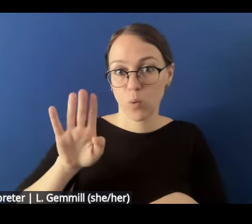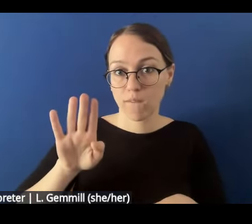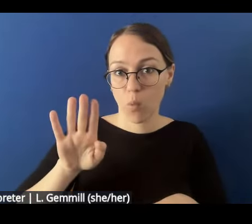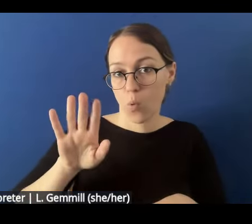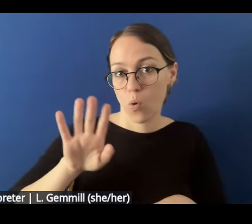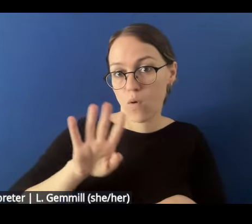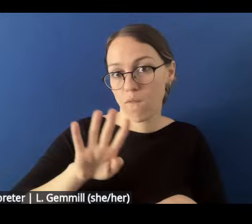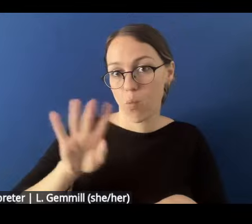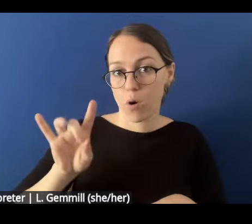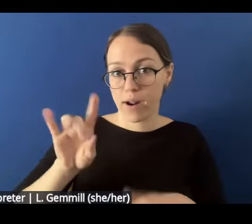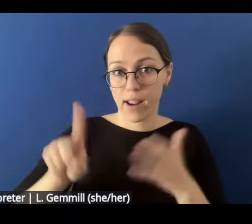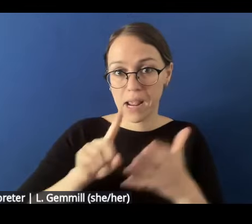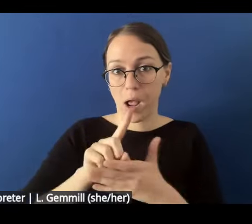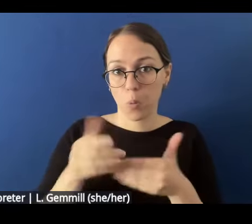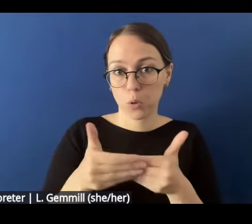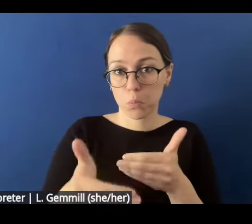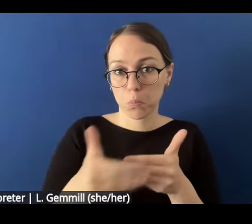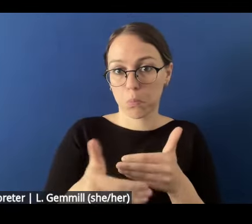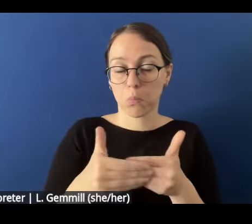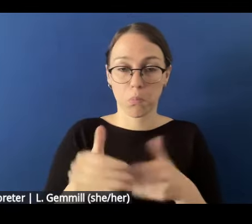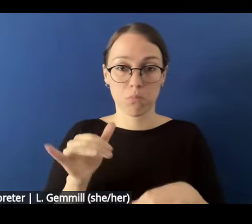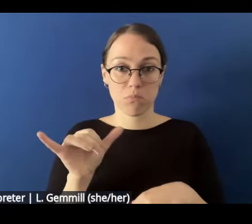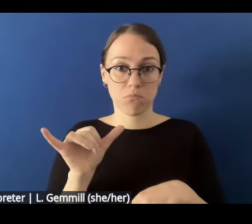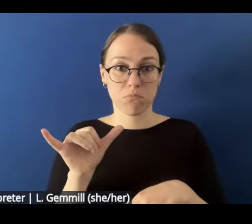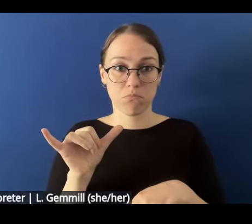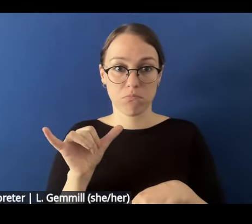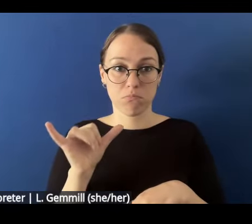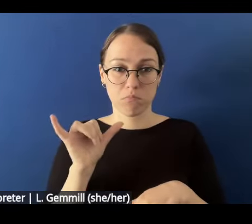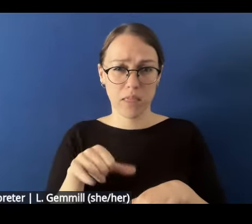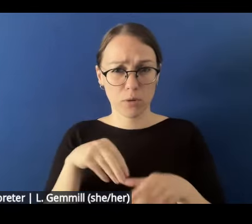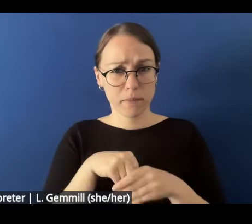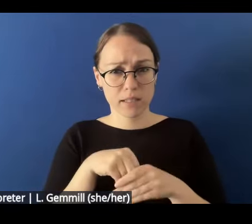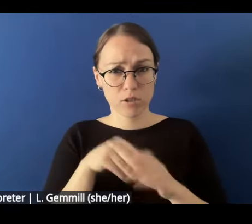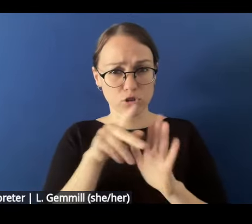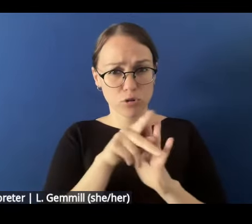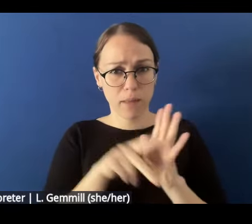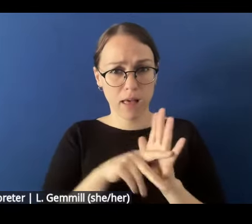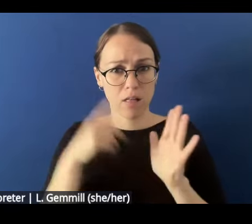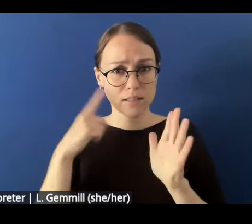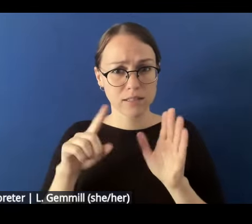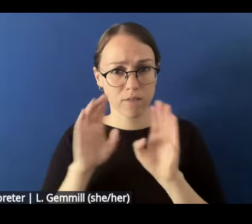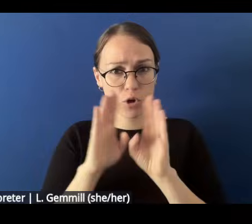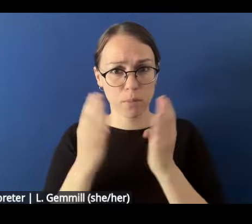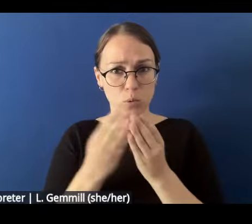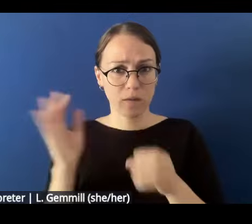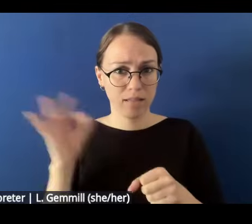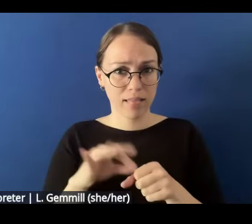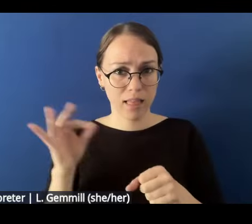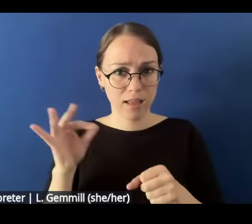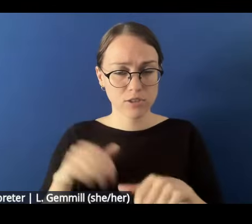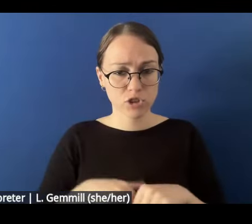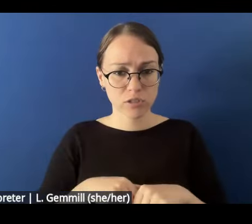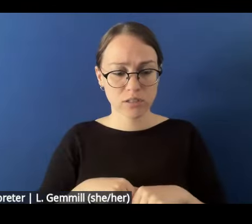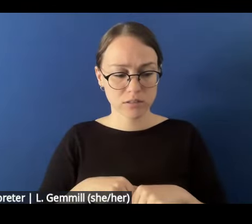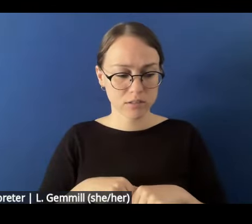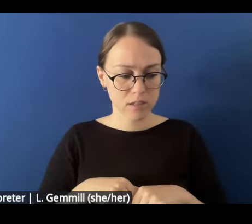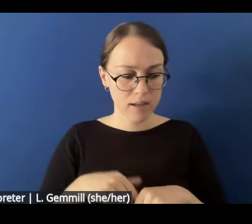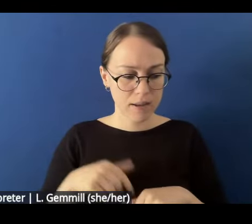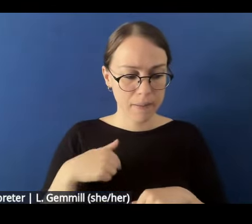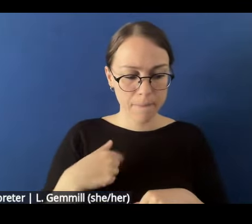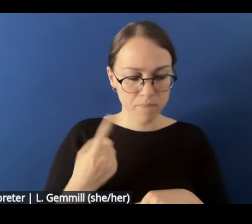would think would be internal policies of Bureau of Elections, wouldn't they? Yeah, I'd be glad to do that. I was just trying to reduce the burden